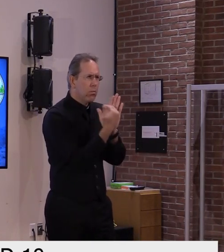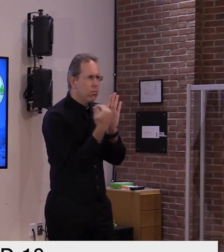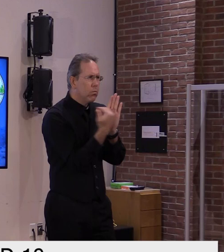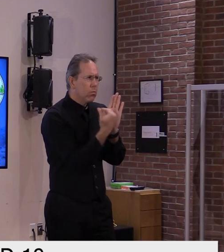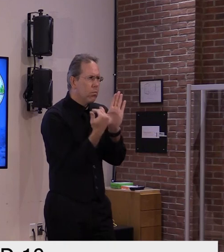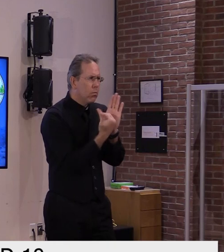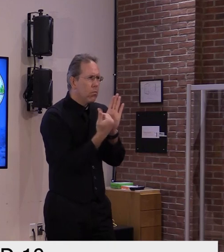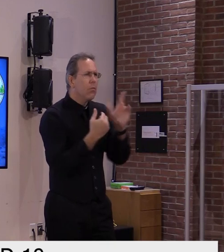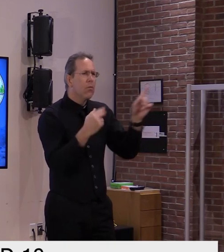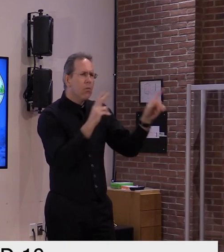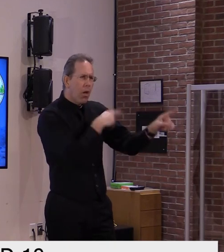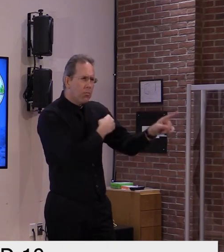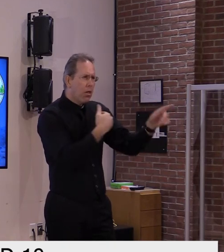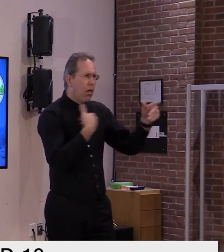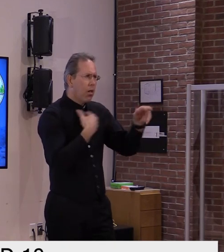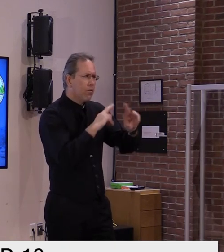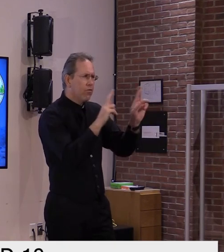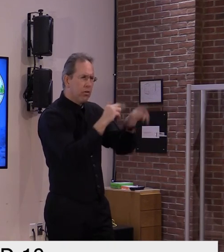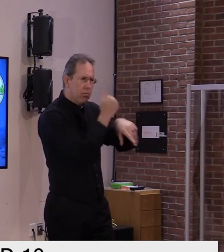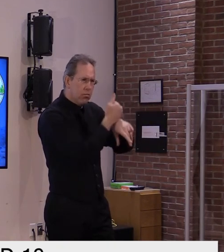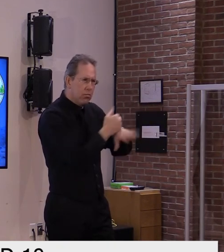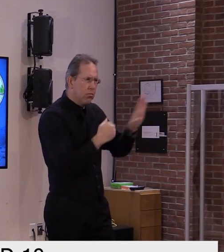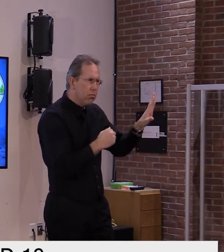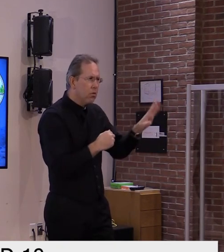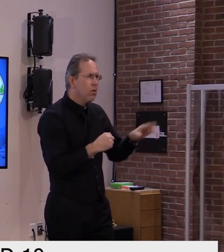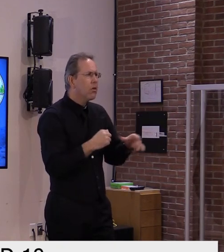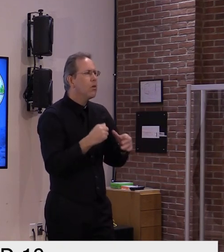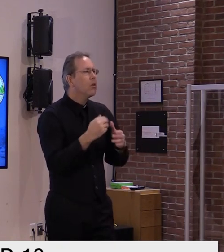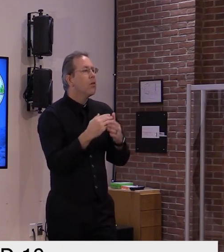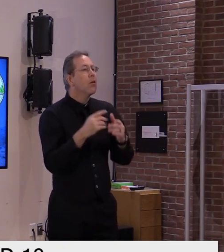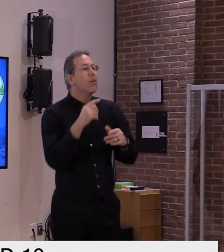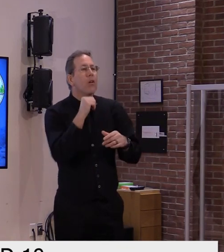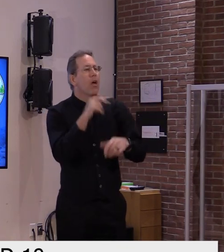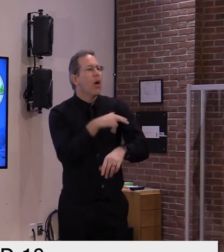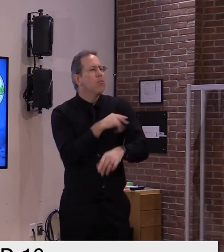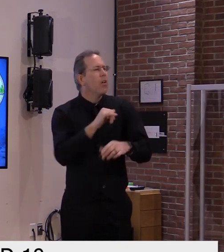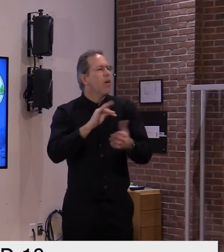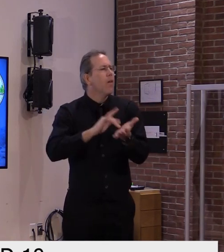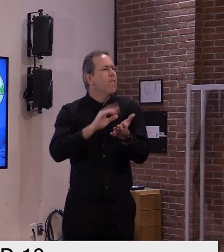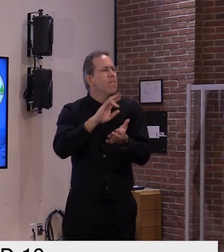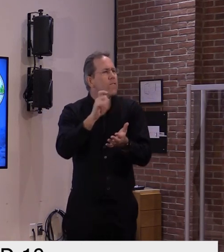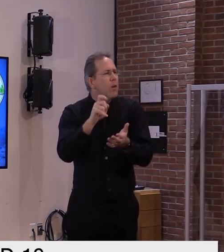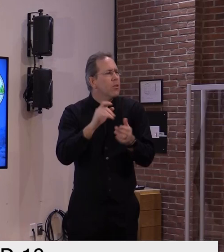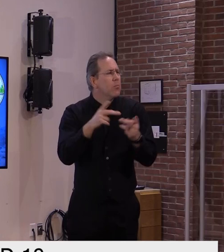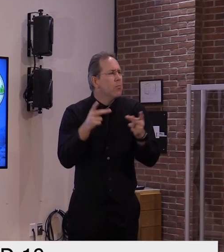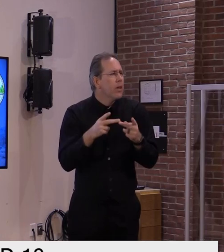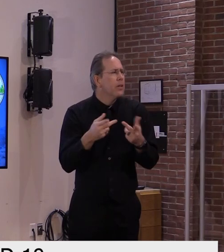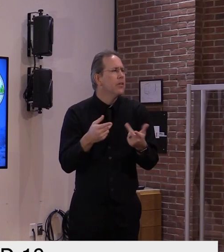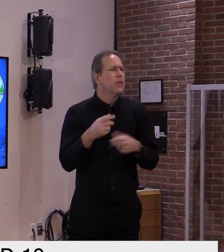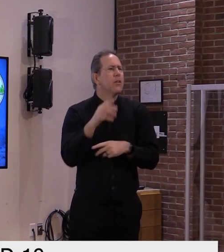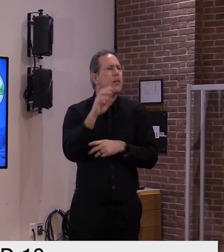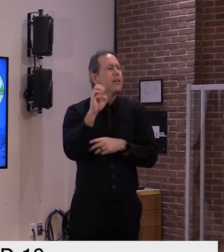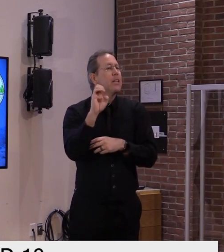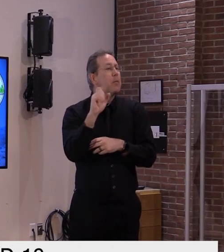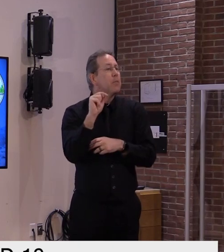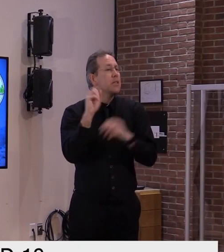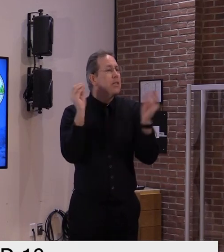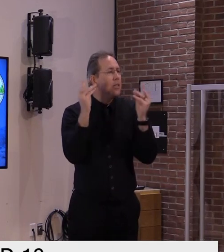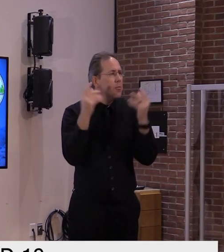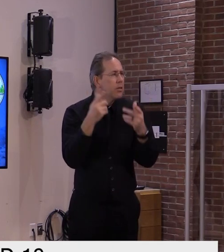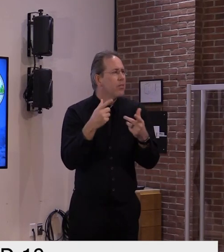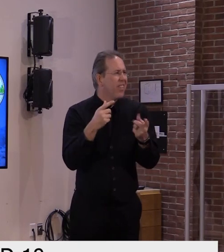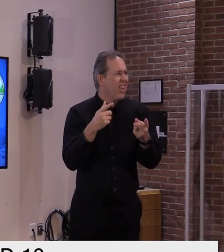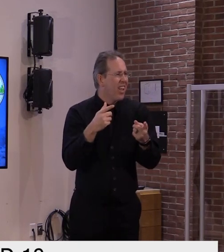but clearly it has to be in a setting where there are personnel available who could administer an EpiPen or any other treatment